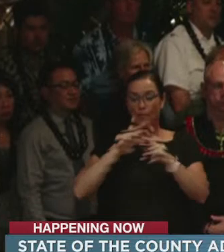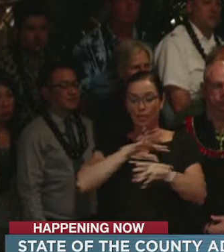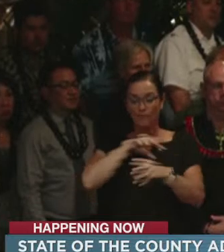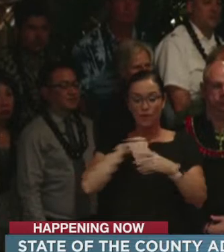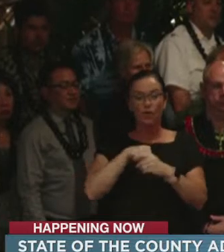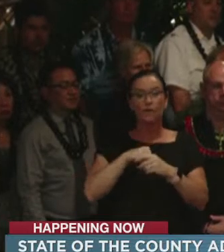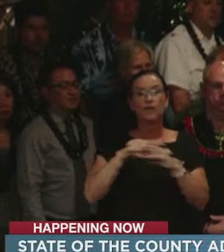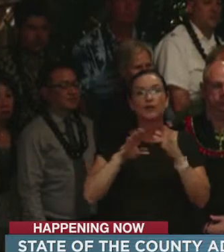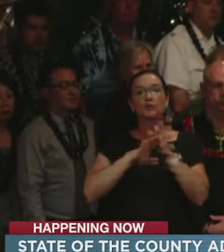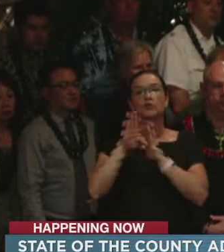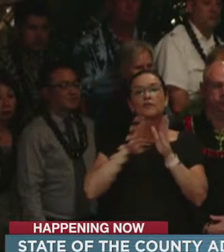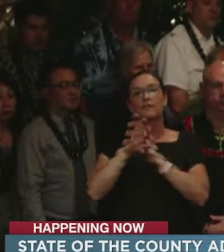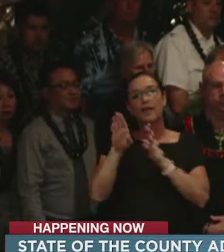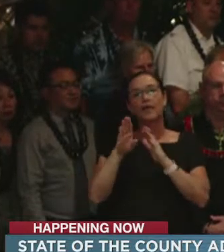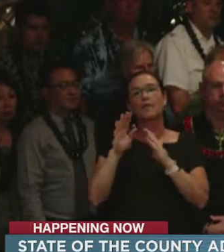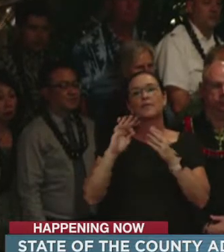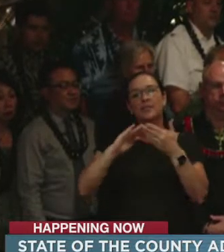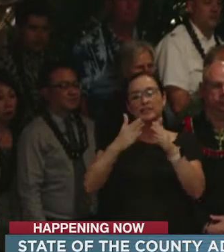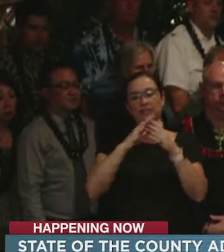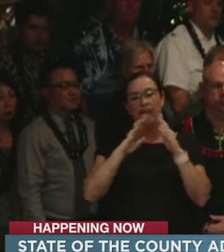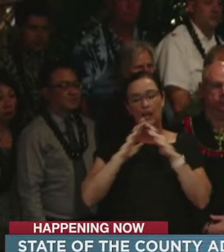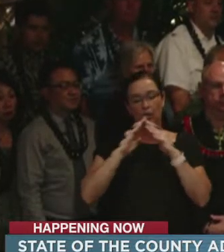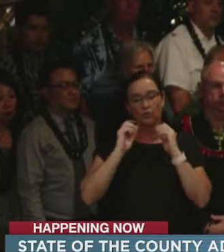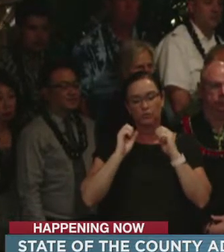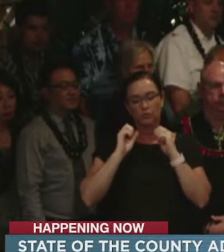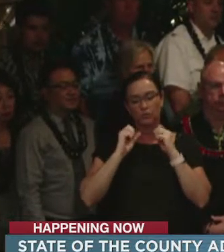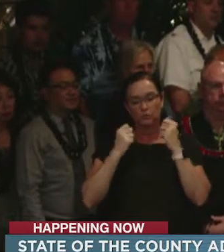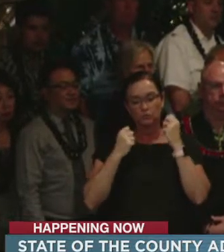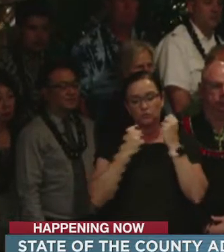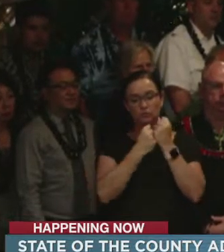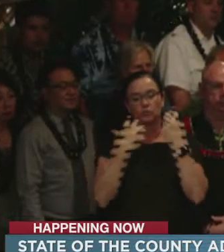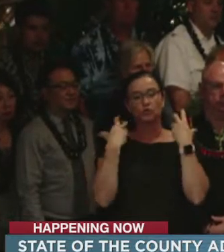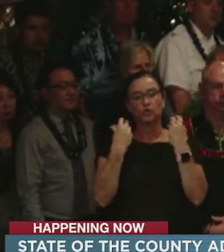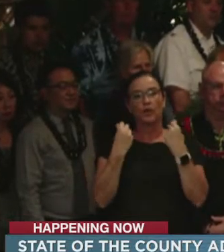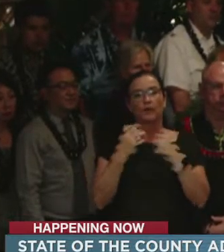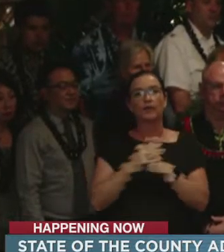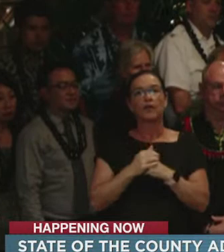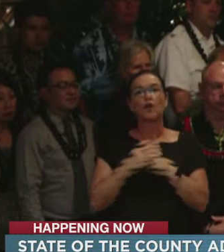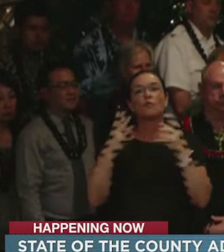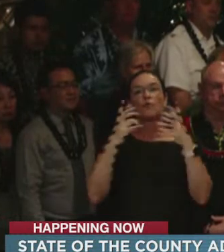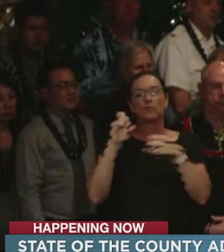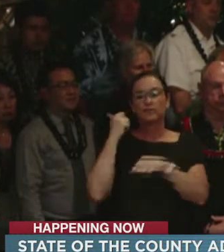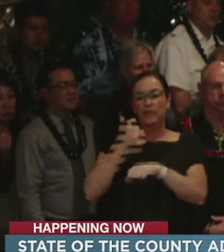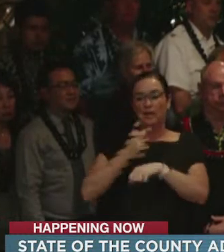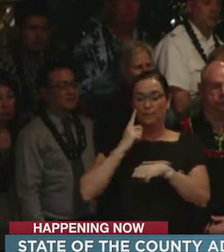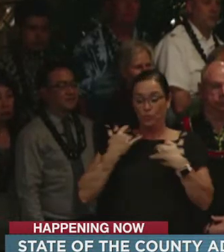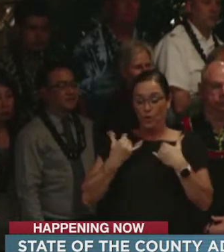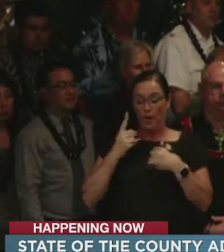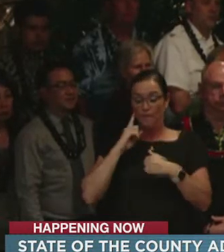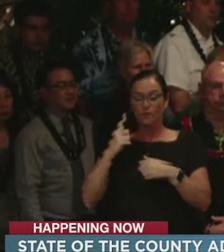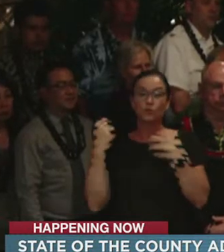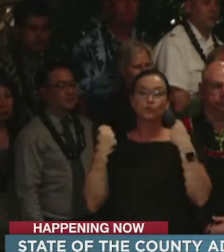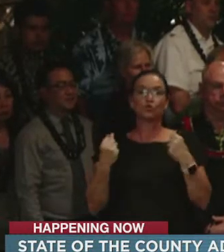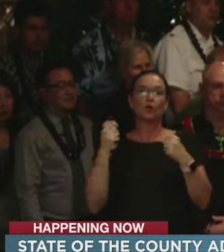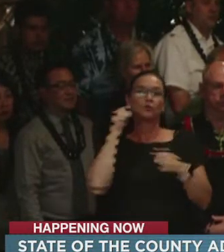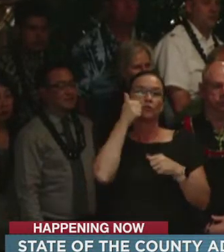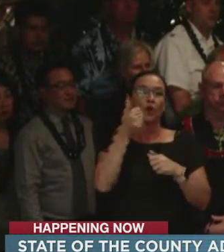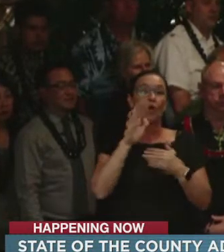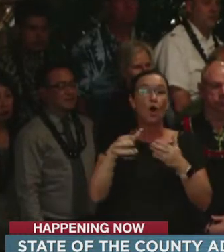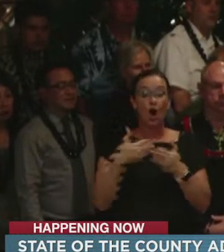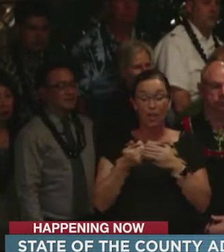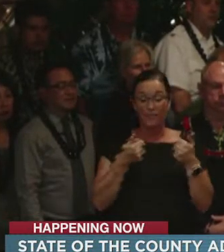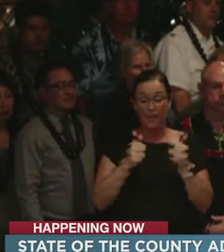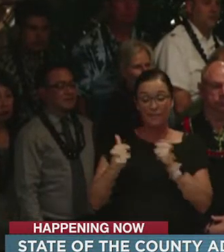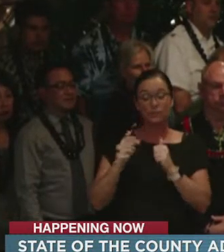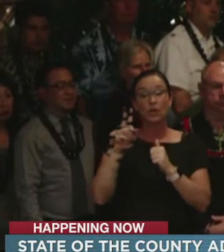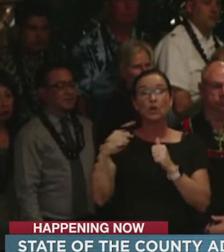talent pipeline. The workforce of tomorrow must be built today. All of our adaptation efforts can only be made